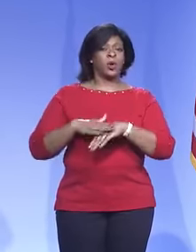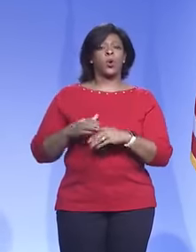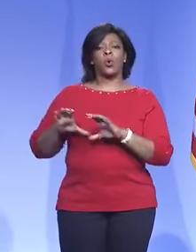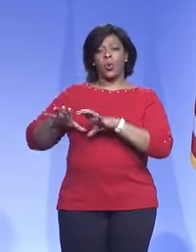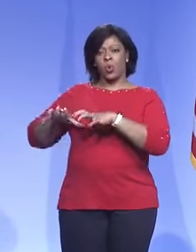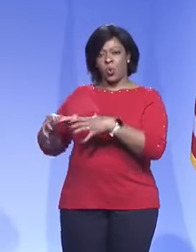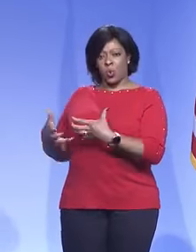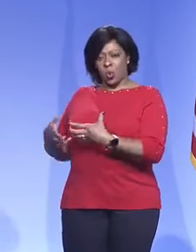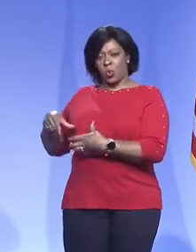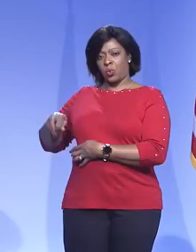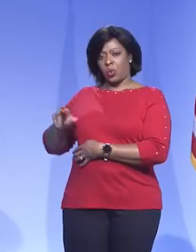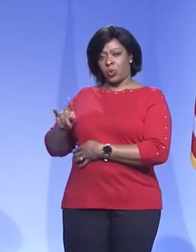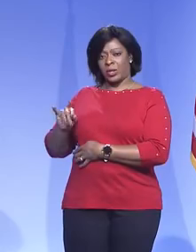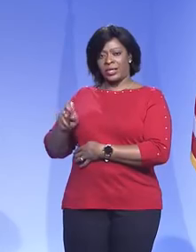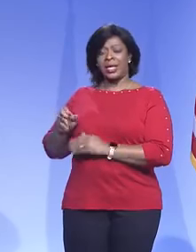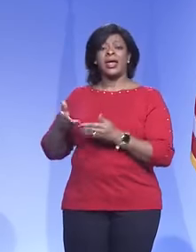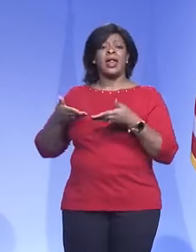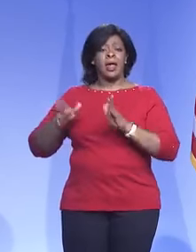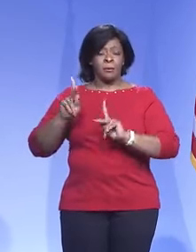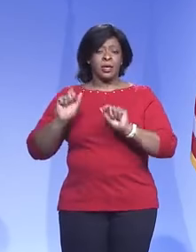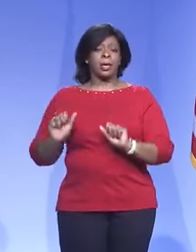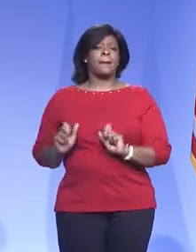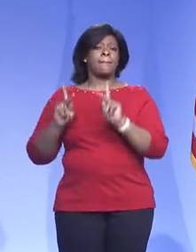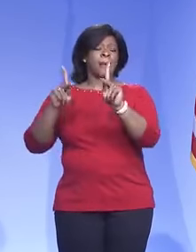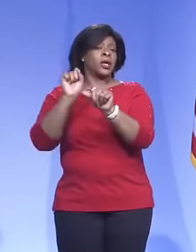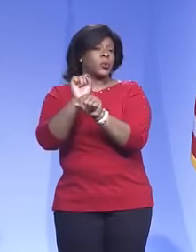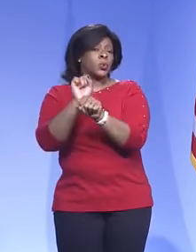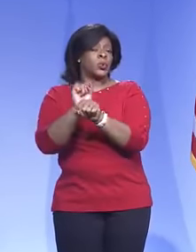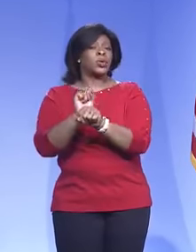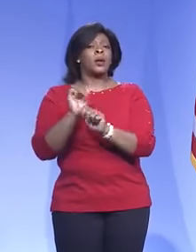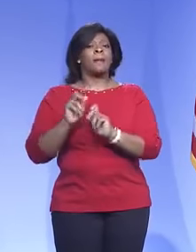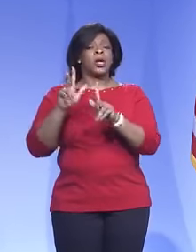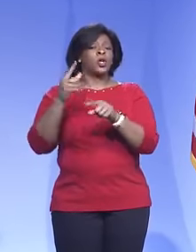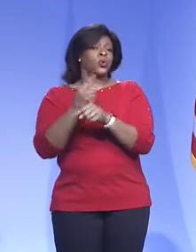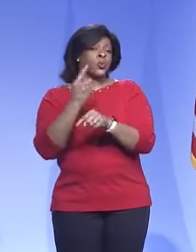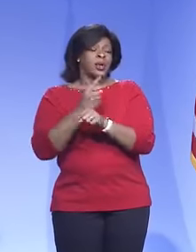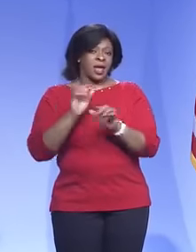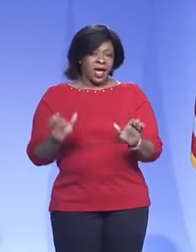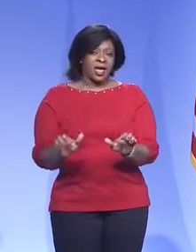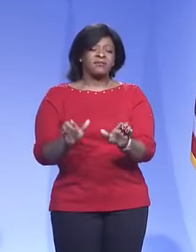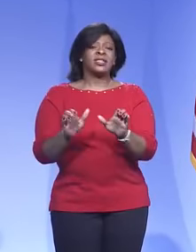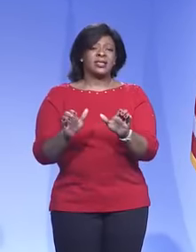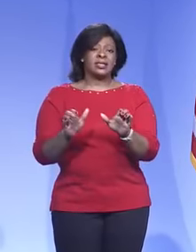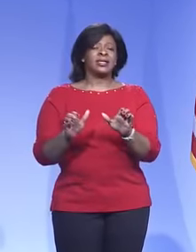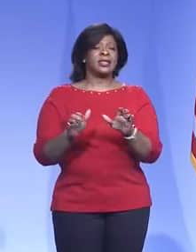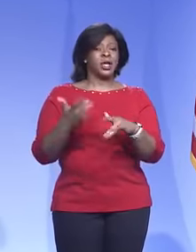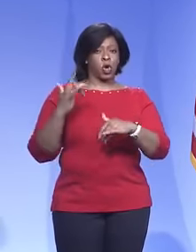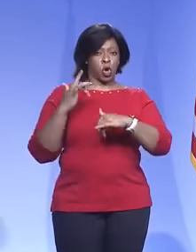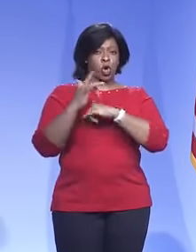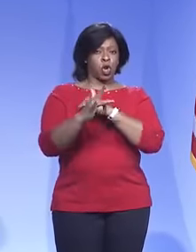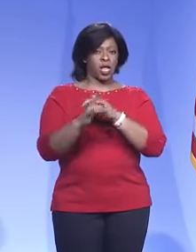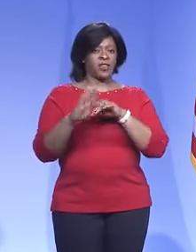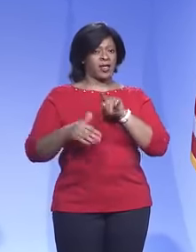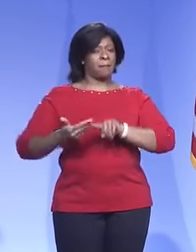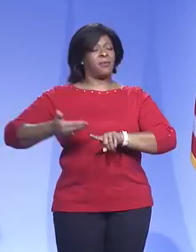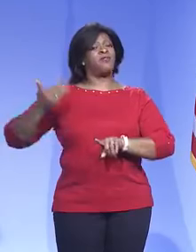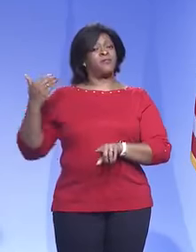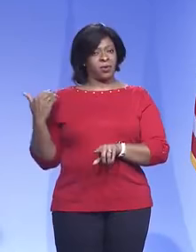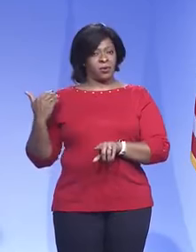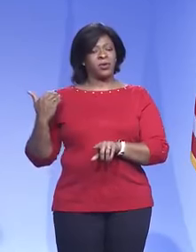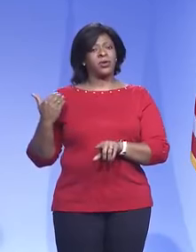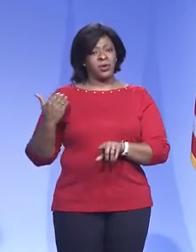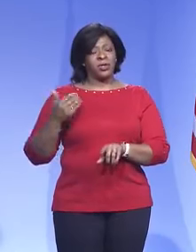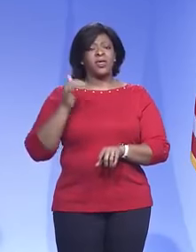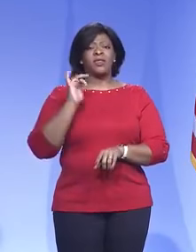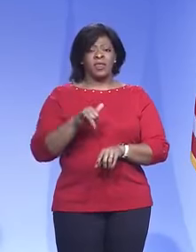quarantine that allows an individual to go back to work or back to their regular activities at an earlier date than previously.